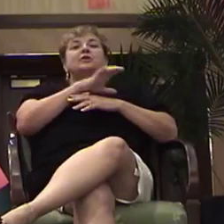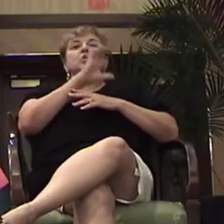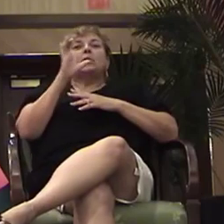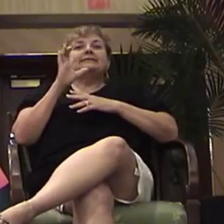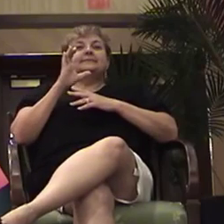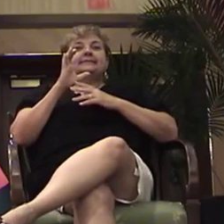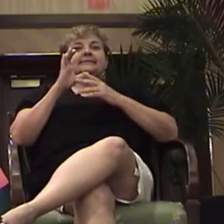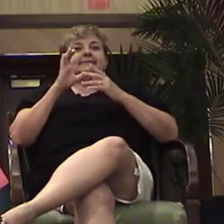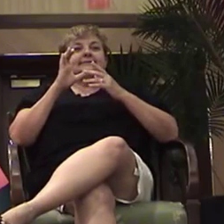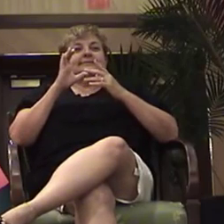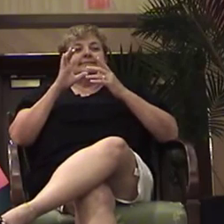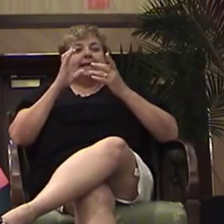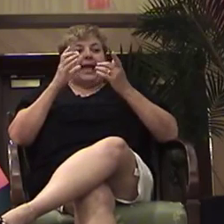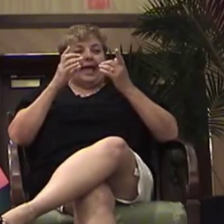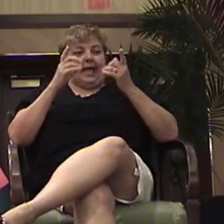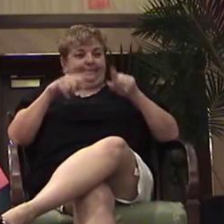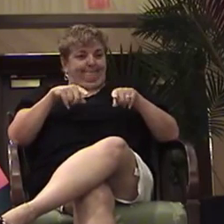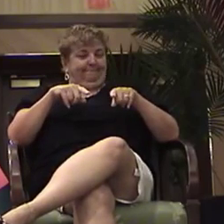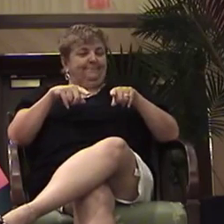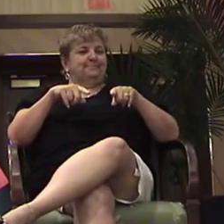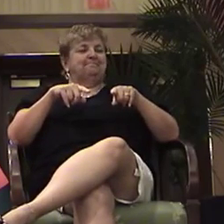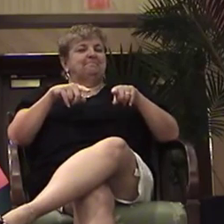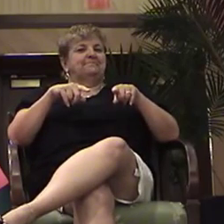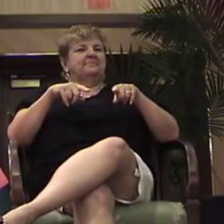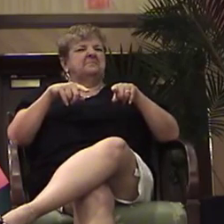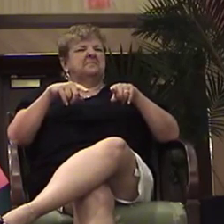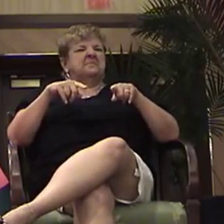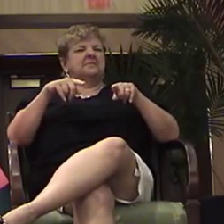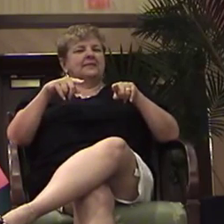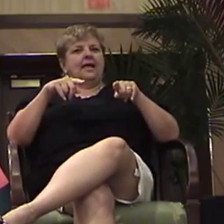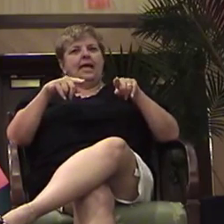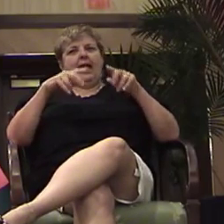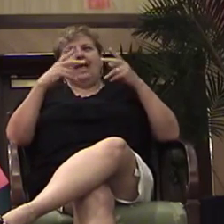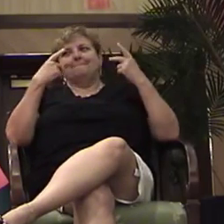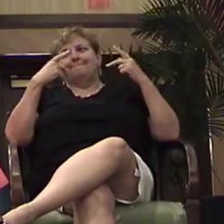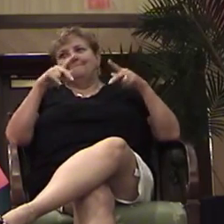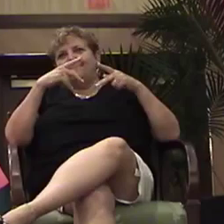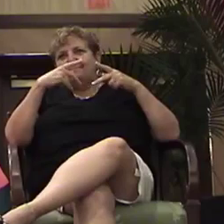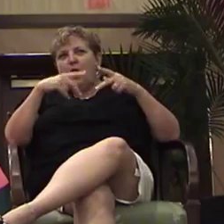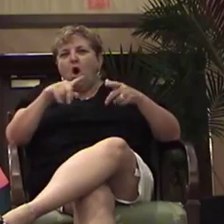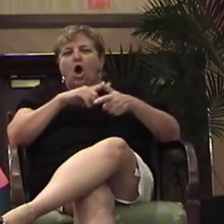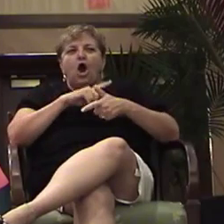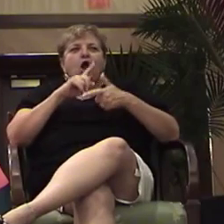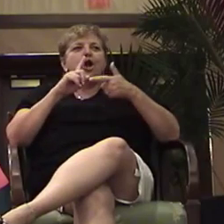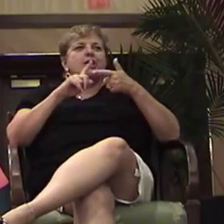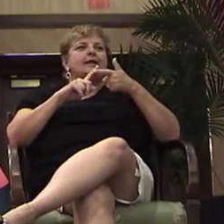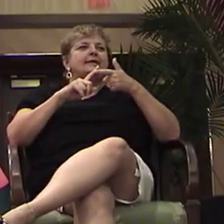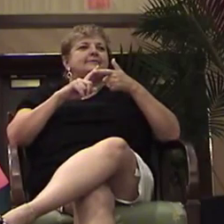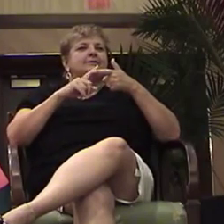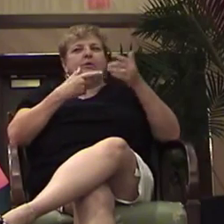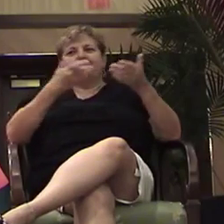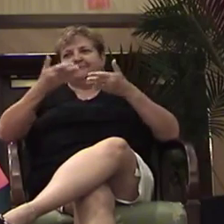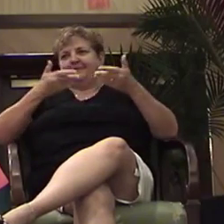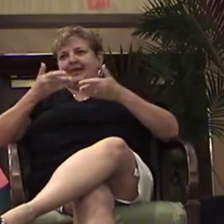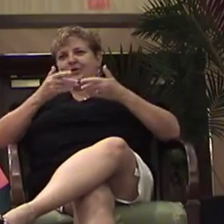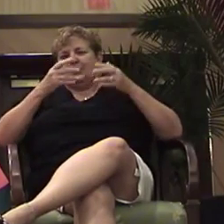came. And of course, with all the parties that I was invited to, and all my drinking